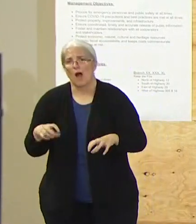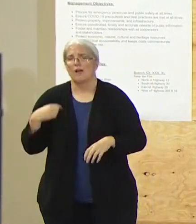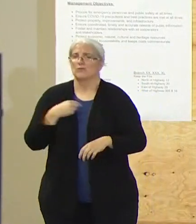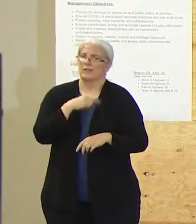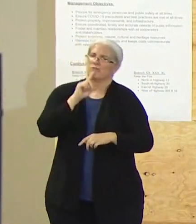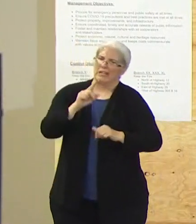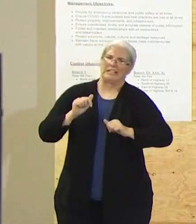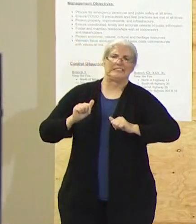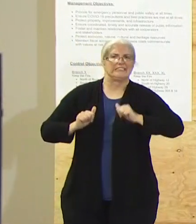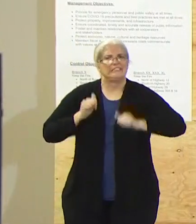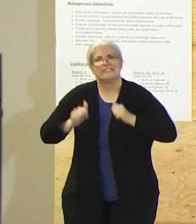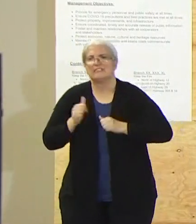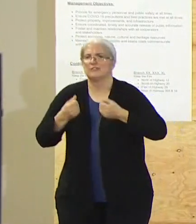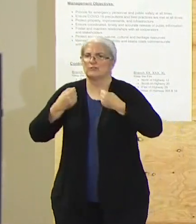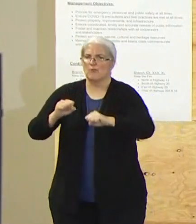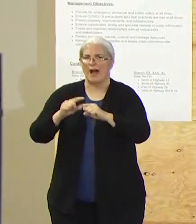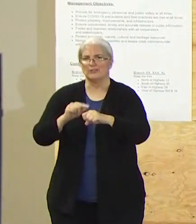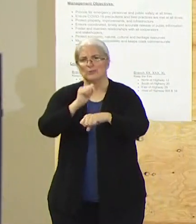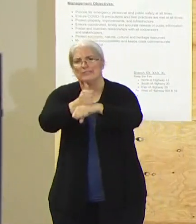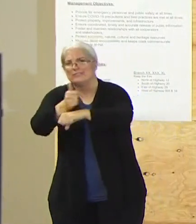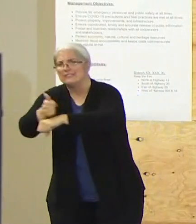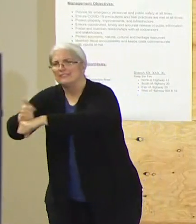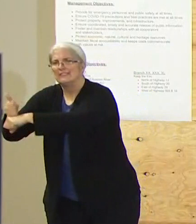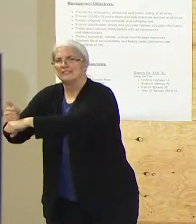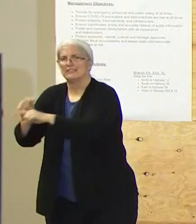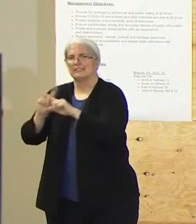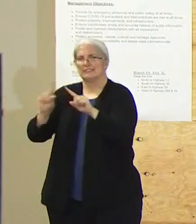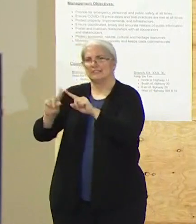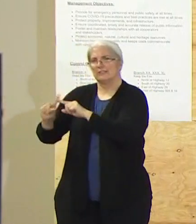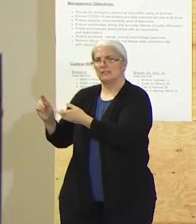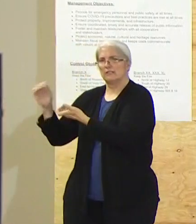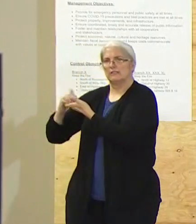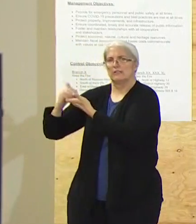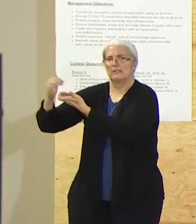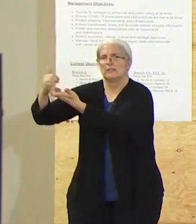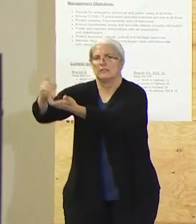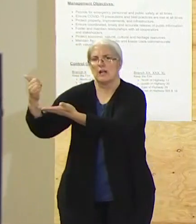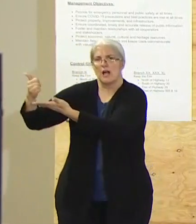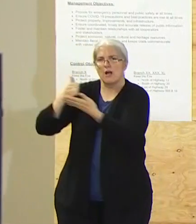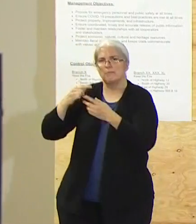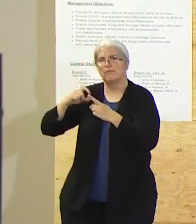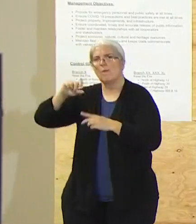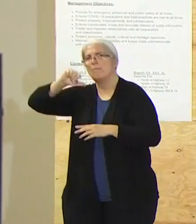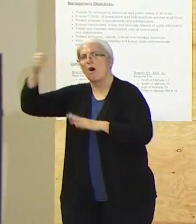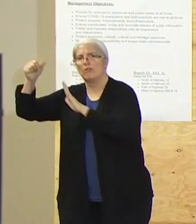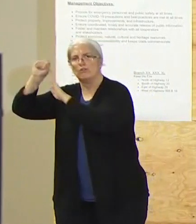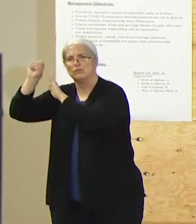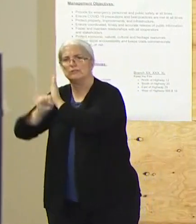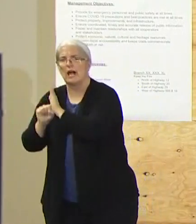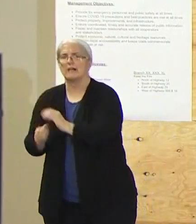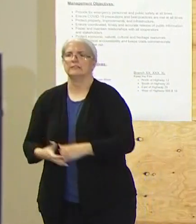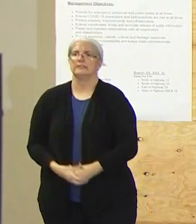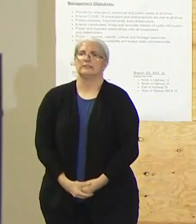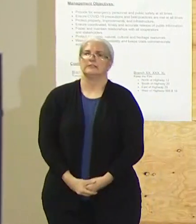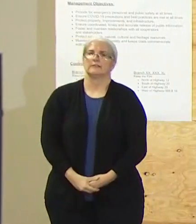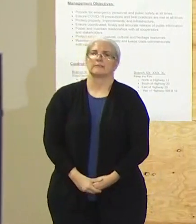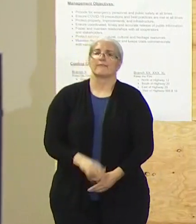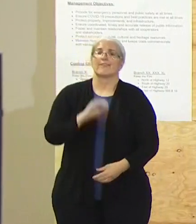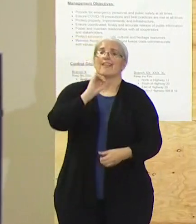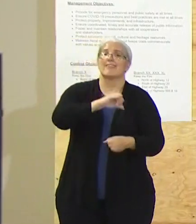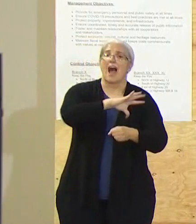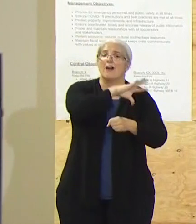the mutual aid system up and running from outside the state, this EMAC process that includes individual personnel, not